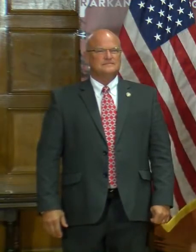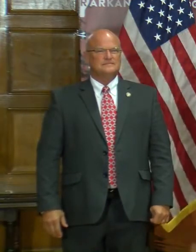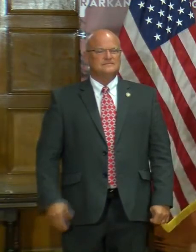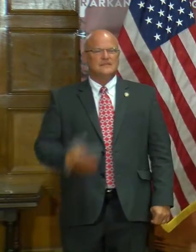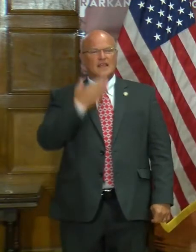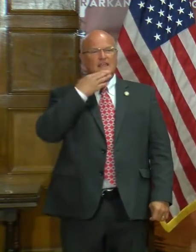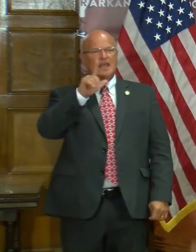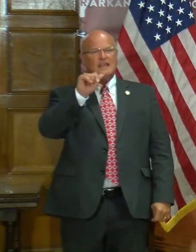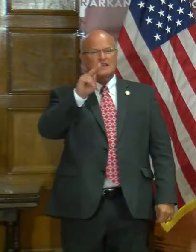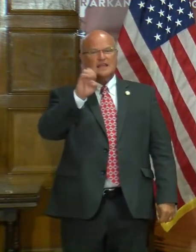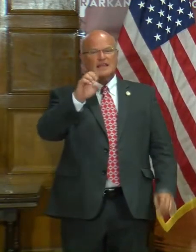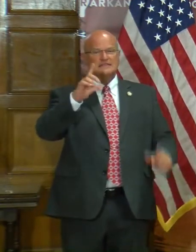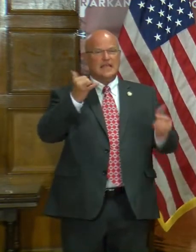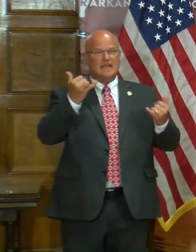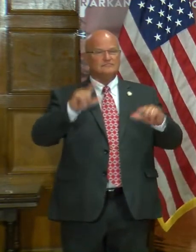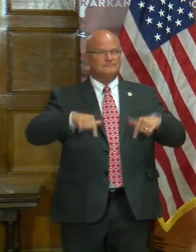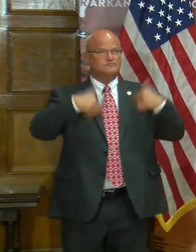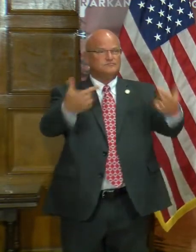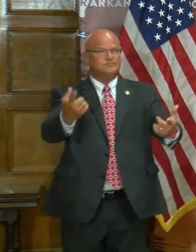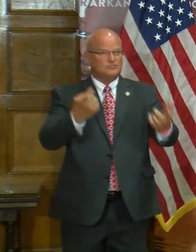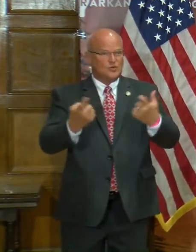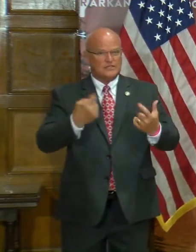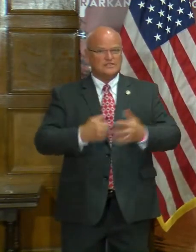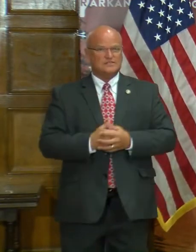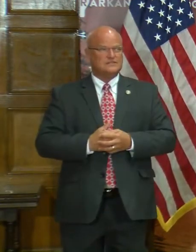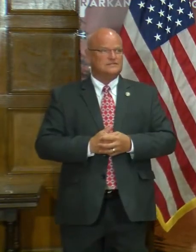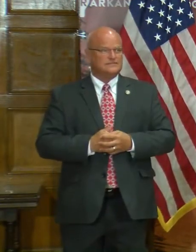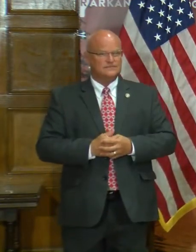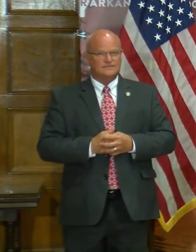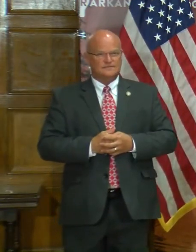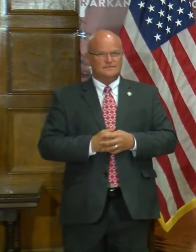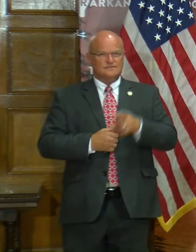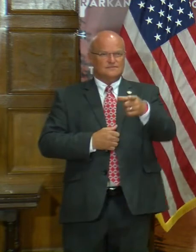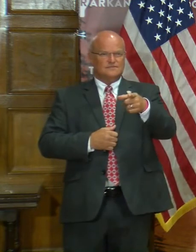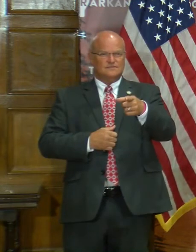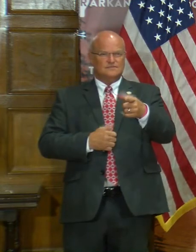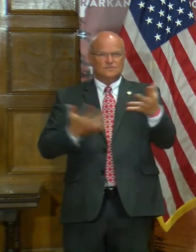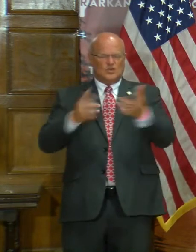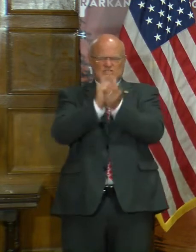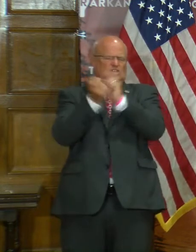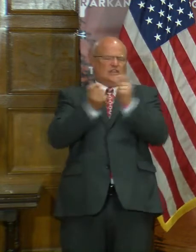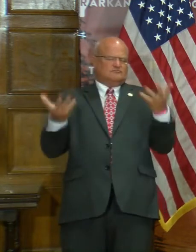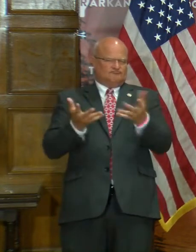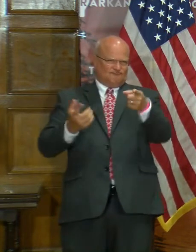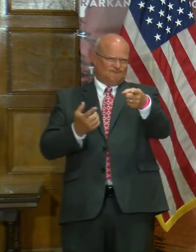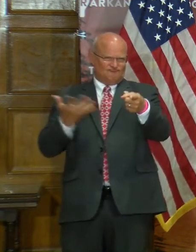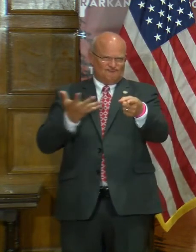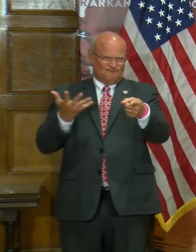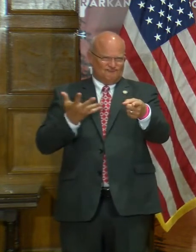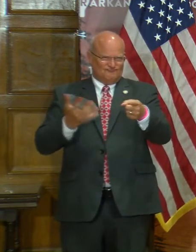Thank you, Lance. With that, we'll take any questions. So what actually changed?